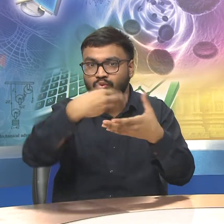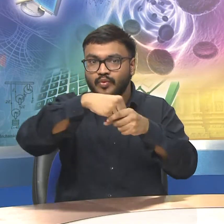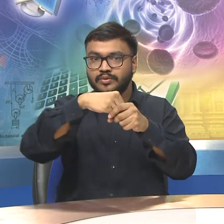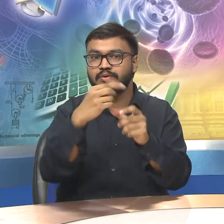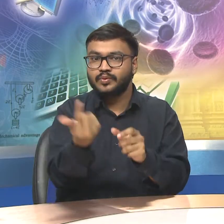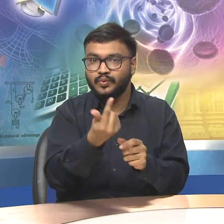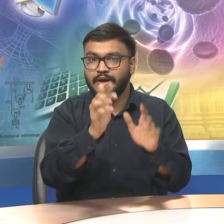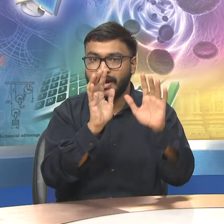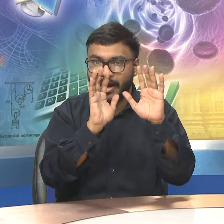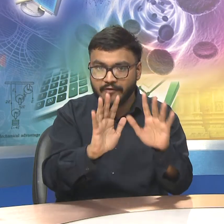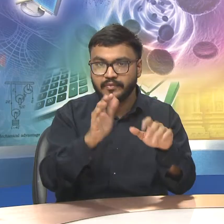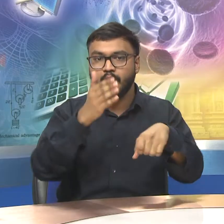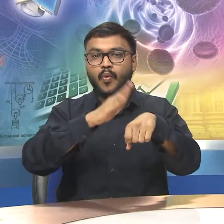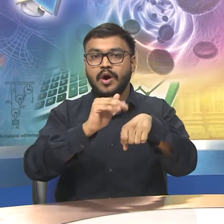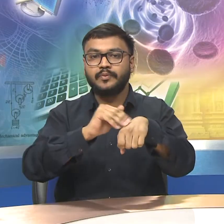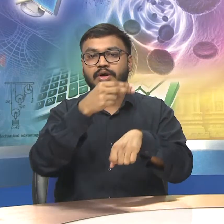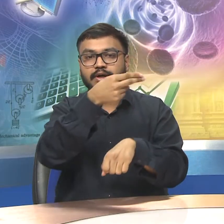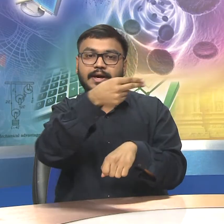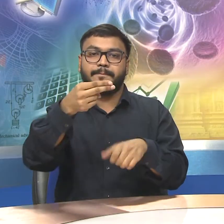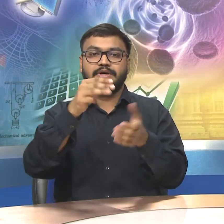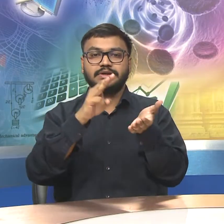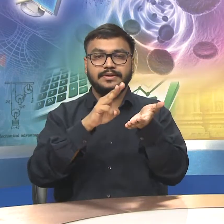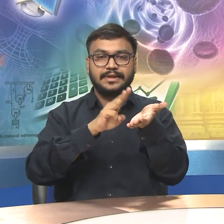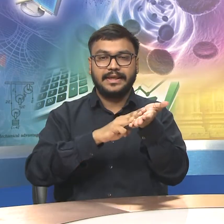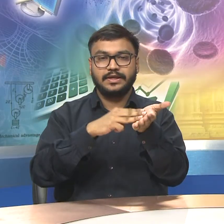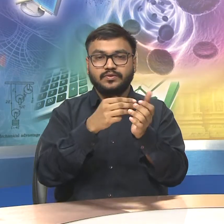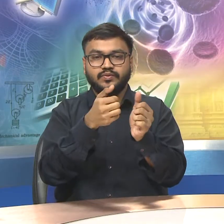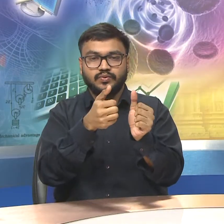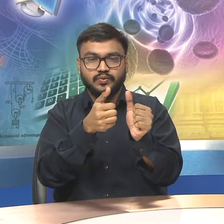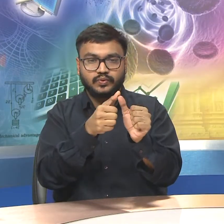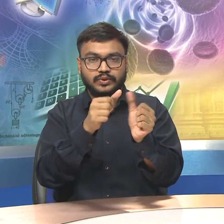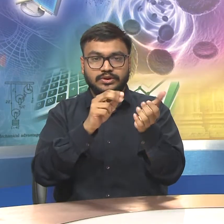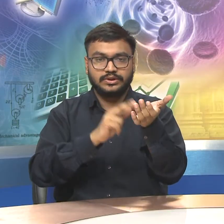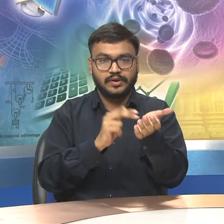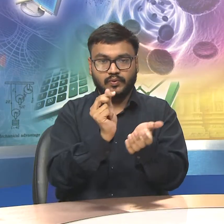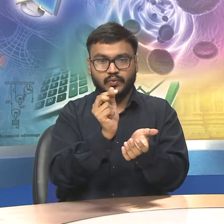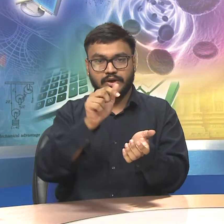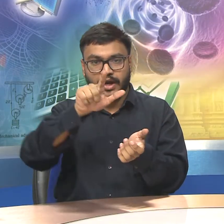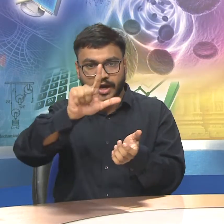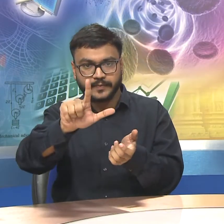They are called manual because they are made with the hands.